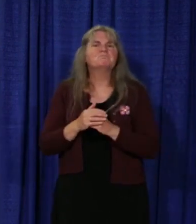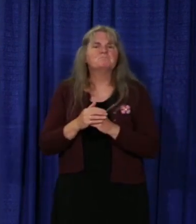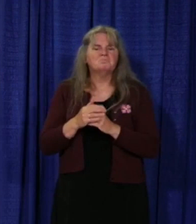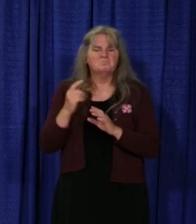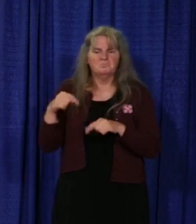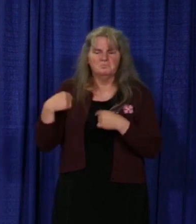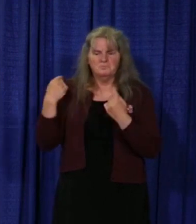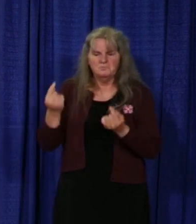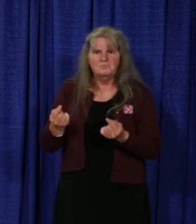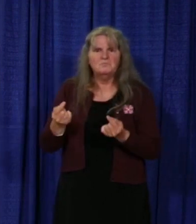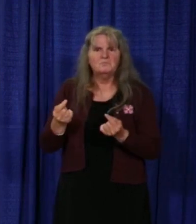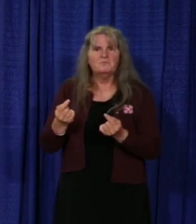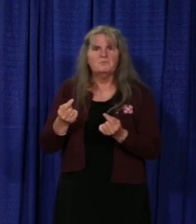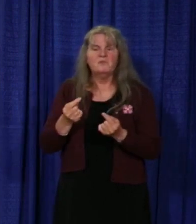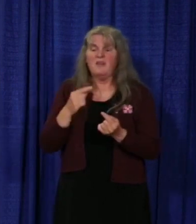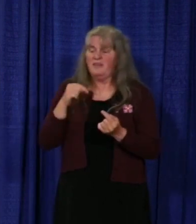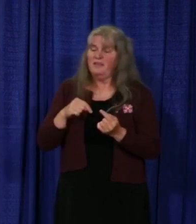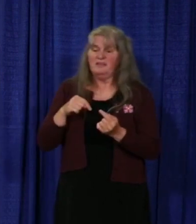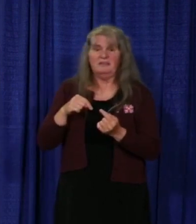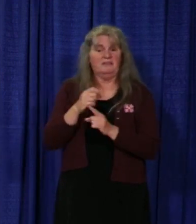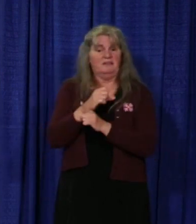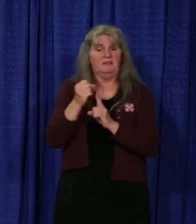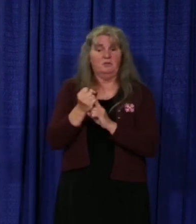saying, this is not an ordinary